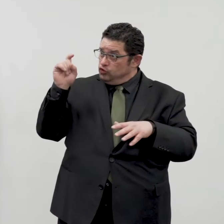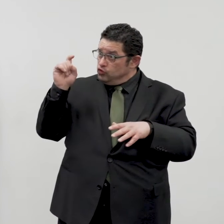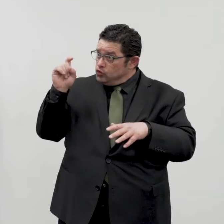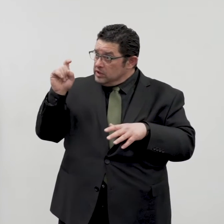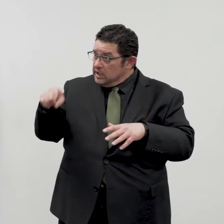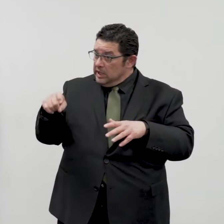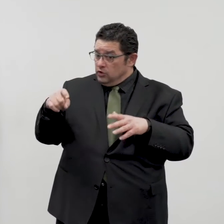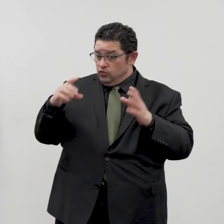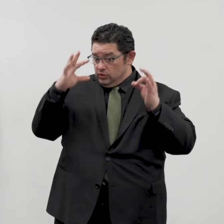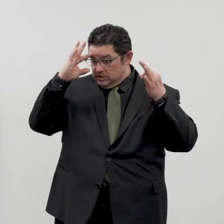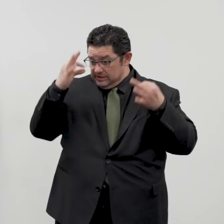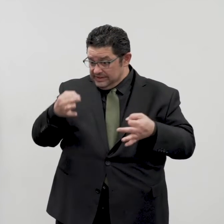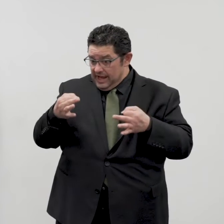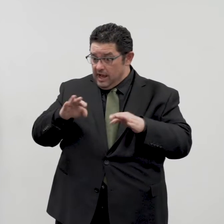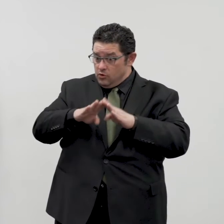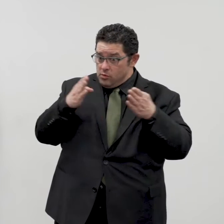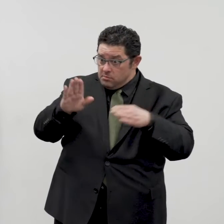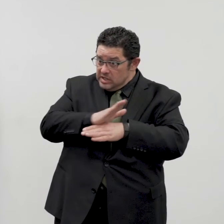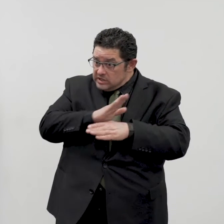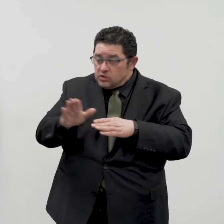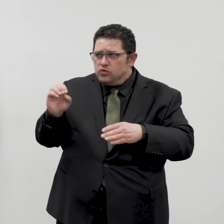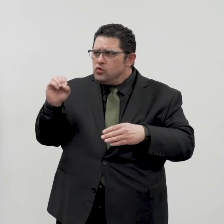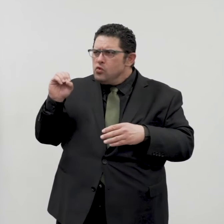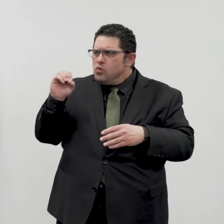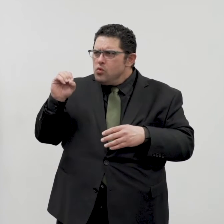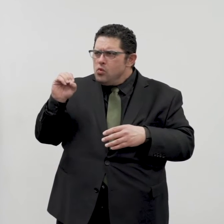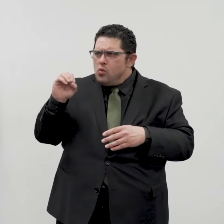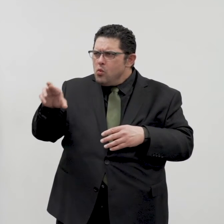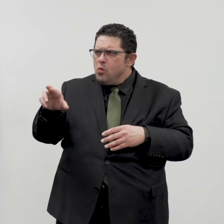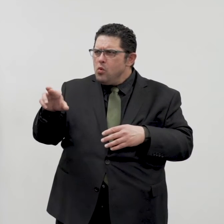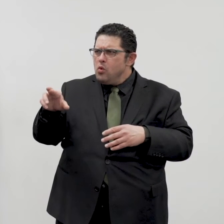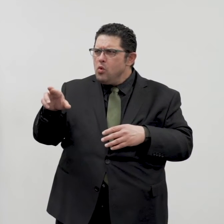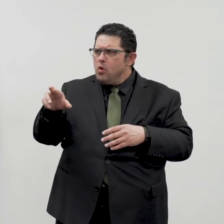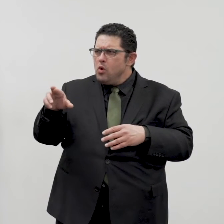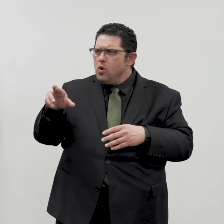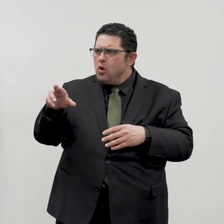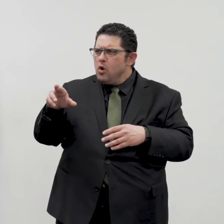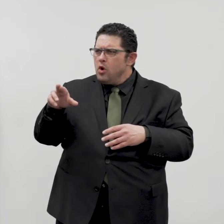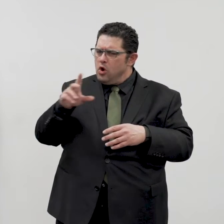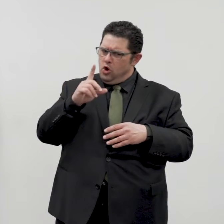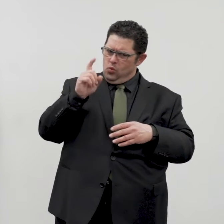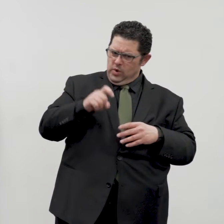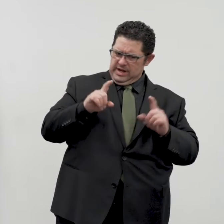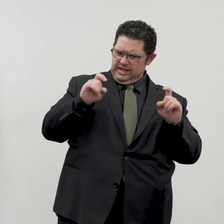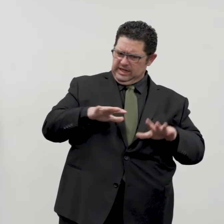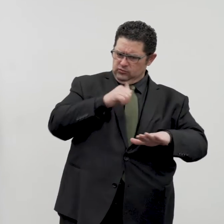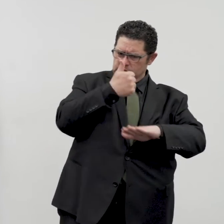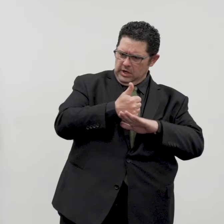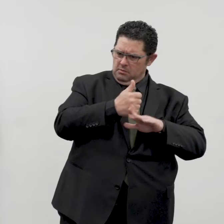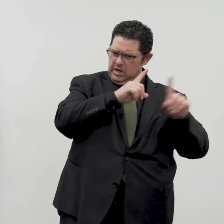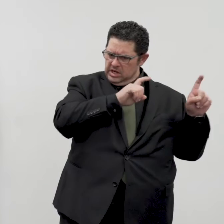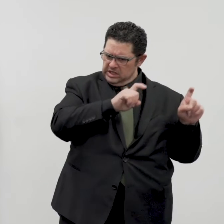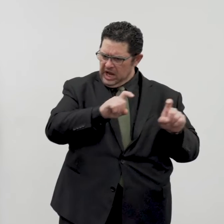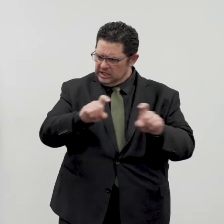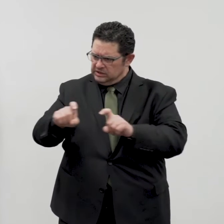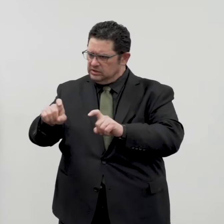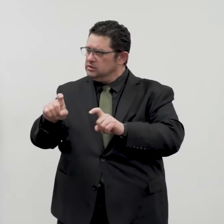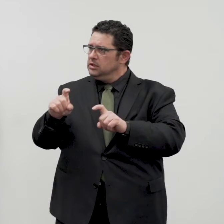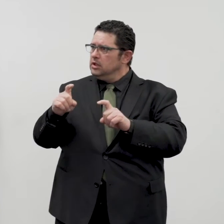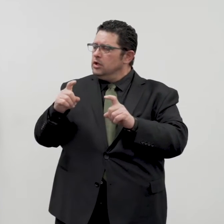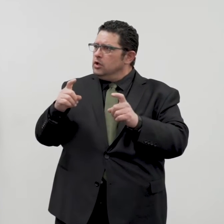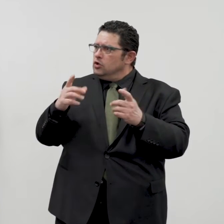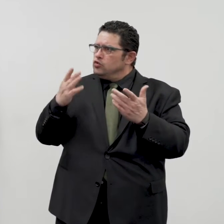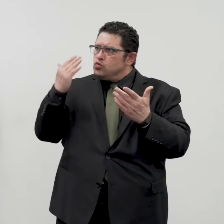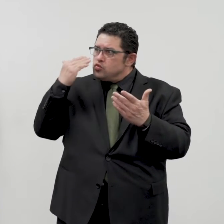on the economy, or do we have enough tests to get us to mid-May and be able to make a determination about whether we can move forward? We don't have enough